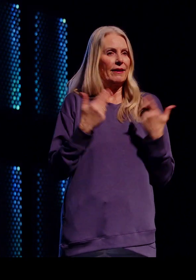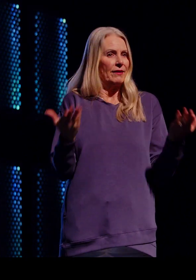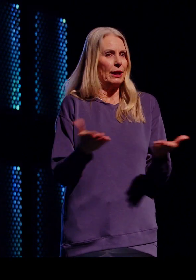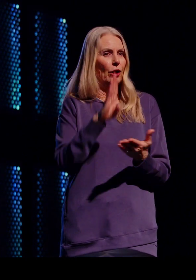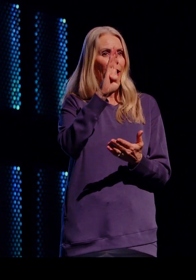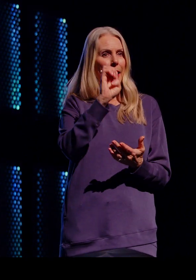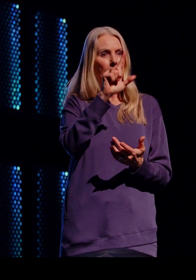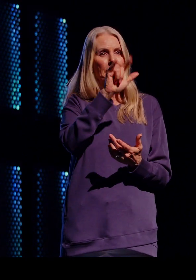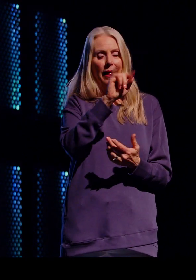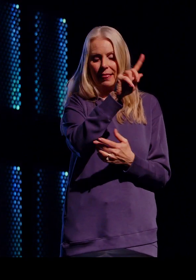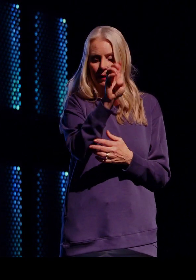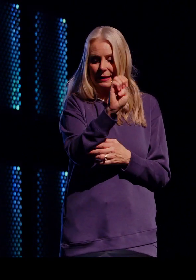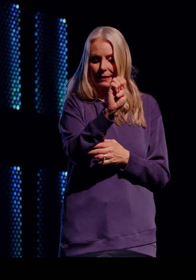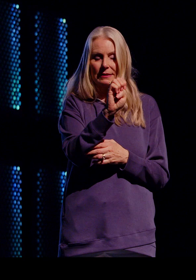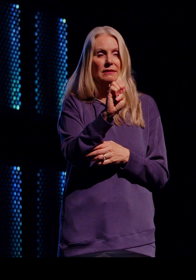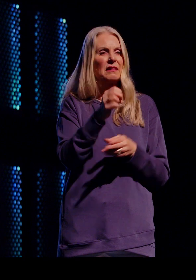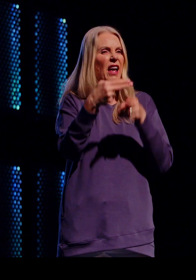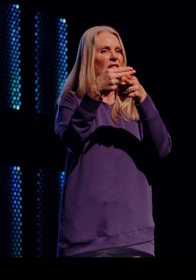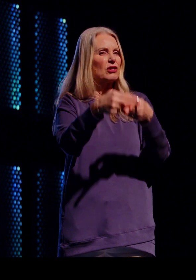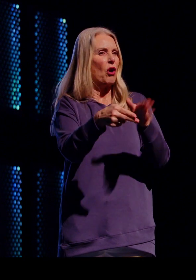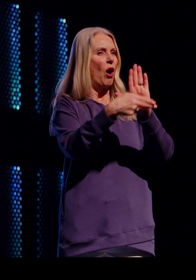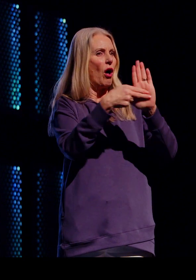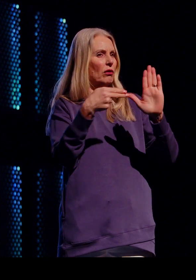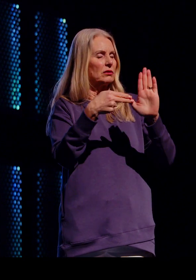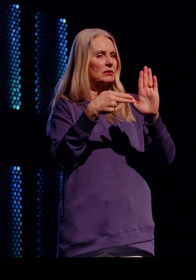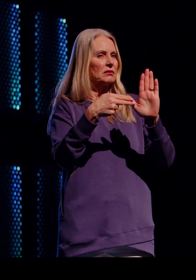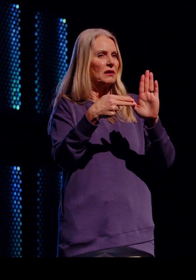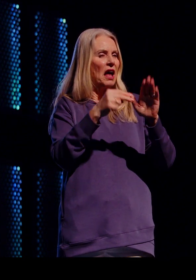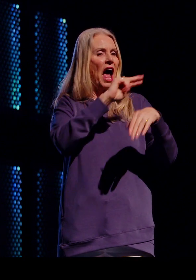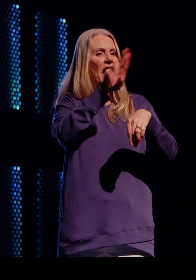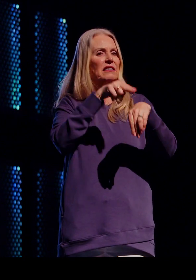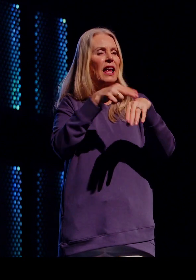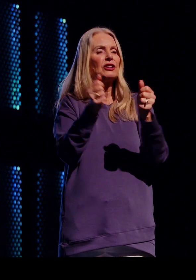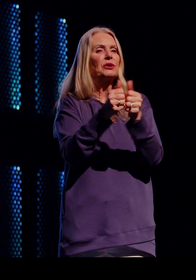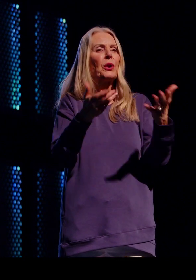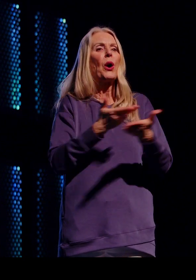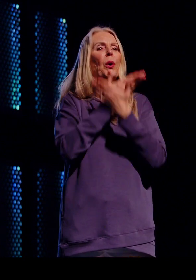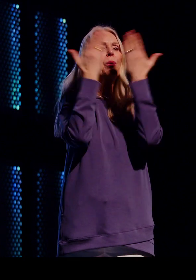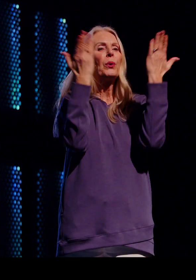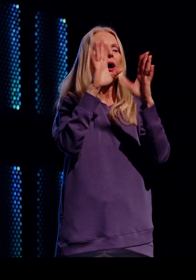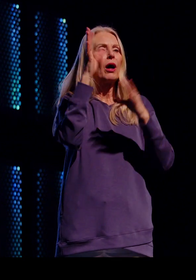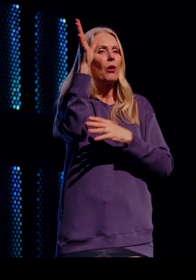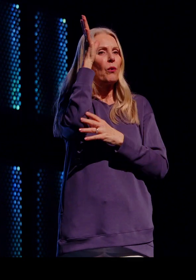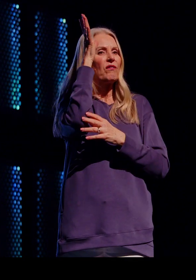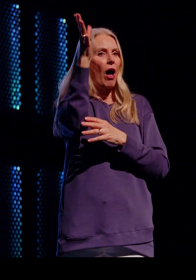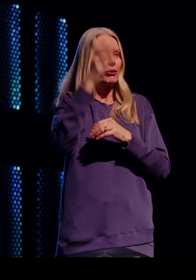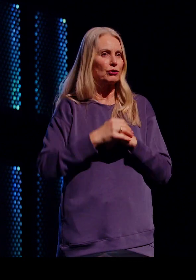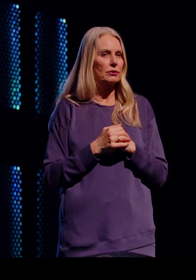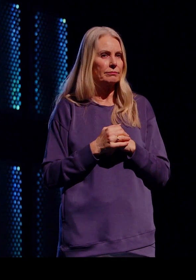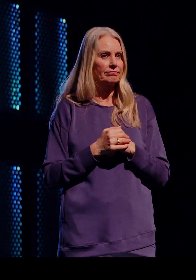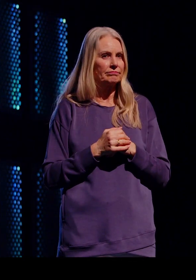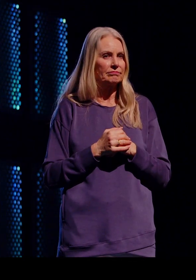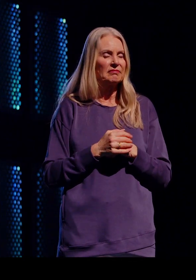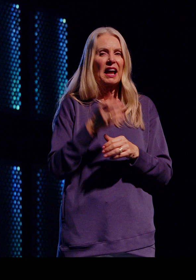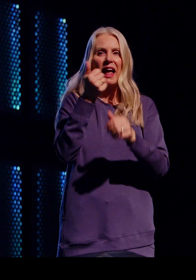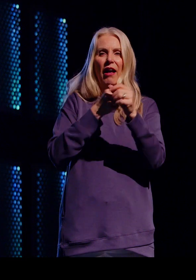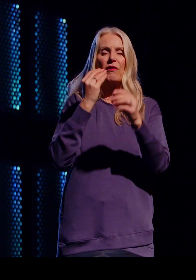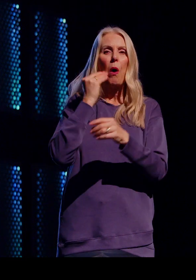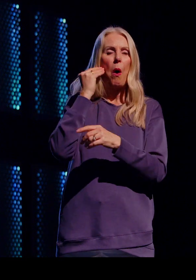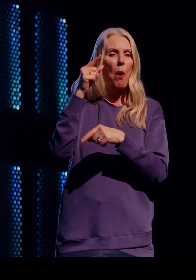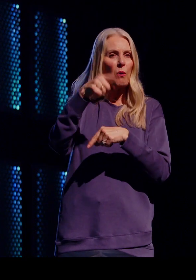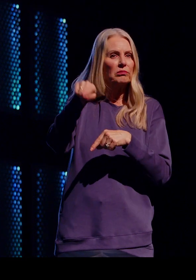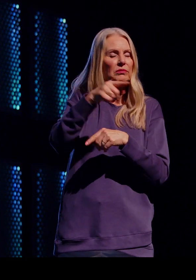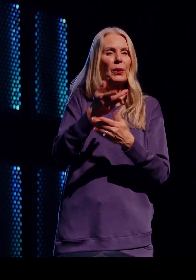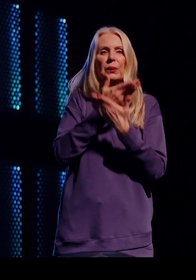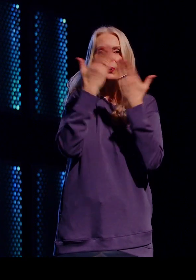Belize being so-called the fatherless nation, right? You have homes, you have 75% of the homes that don't have a father. And here's a team